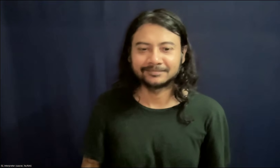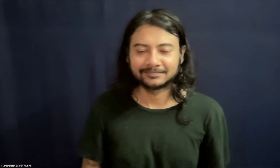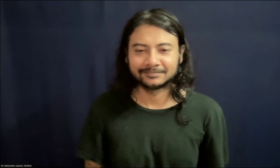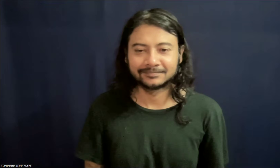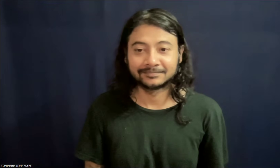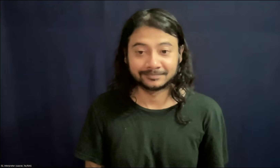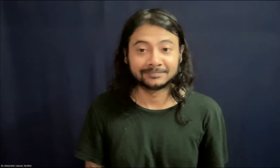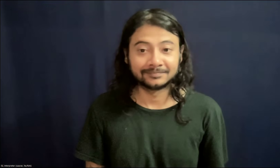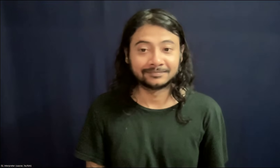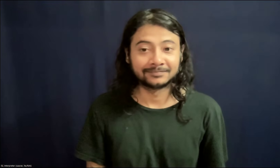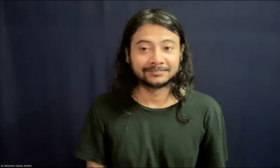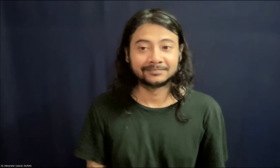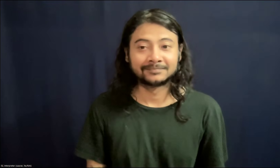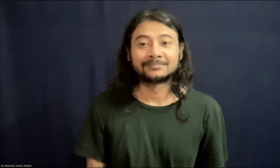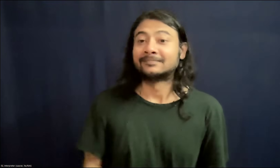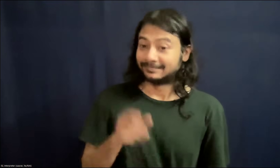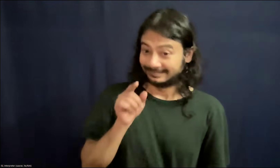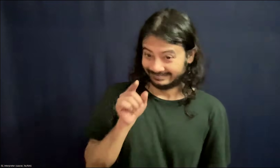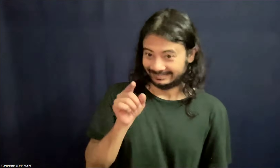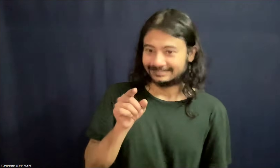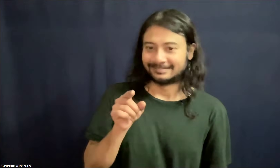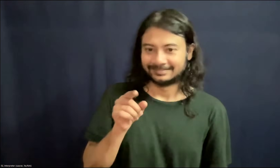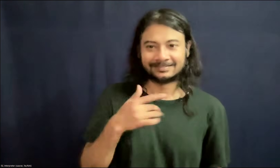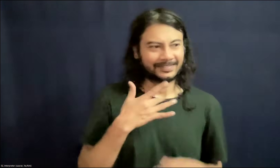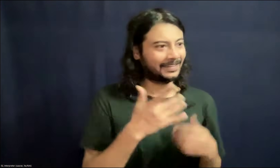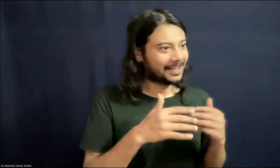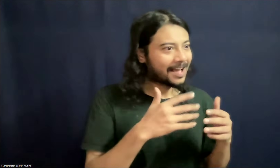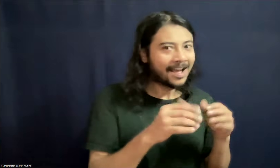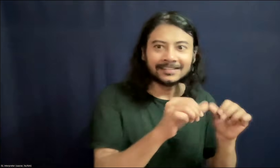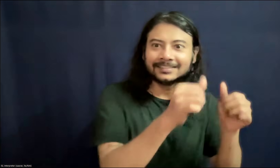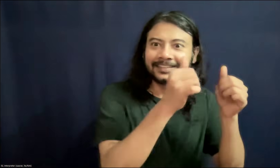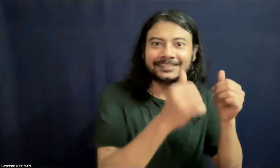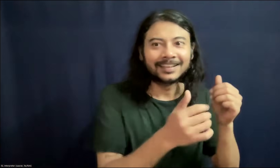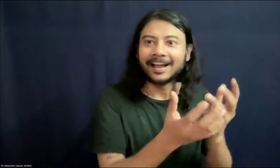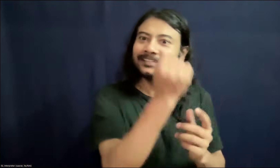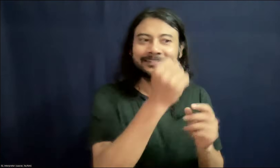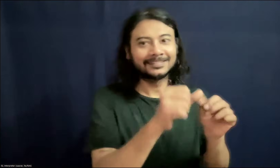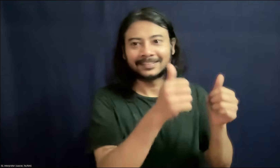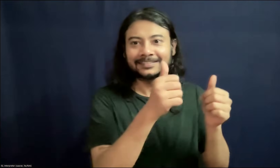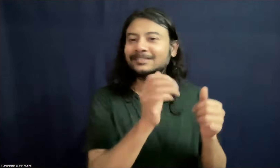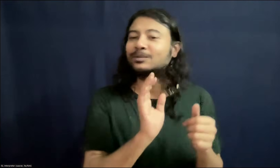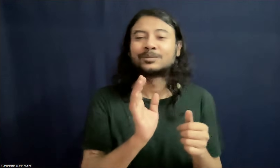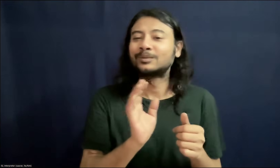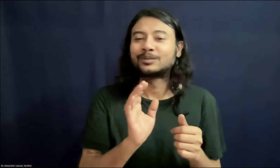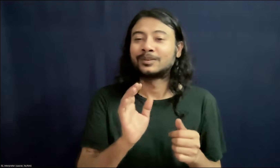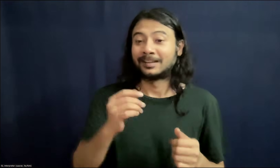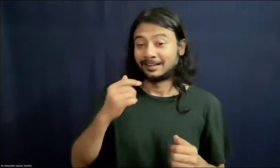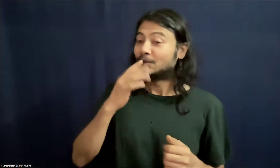So, and this is going to give us success. And what is success? So that we are going to attain our spiritual